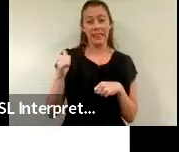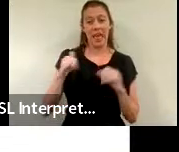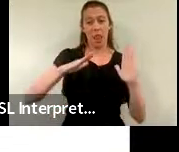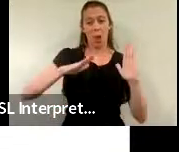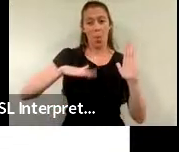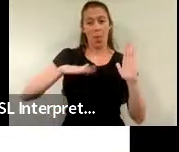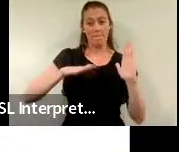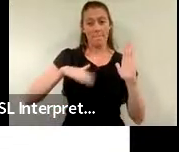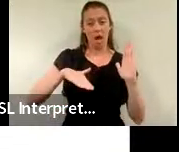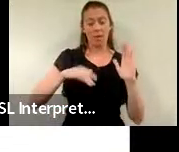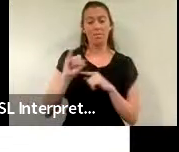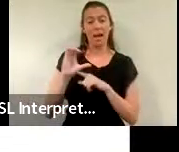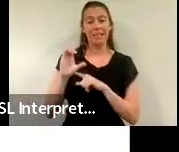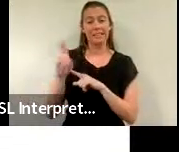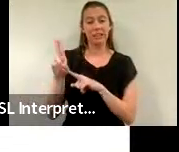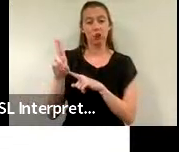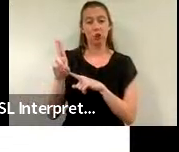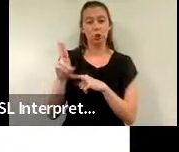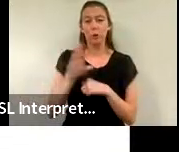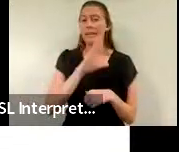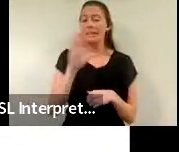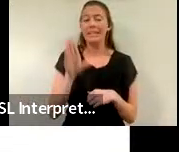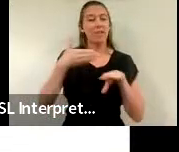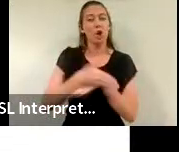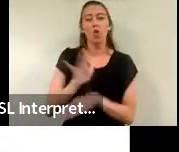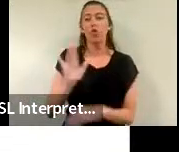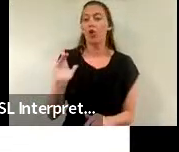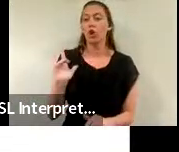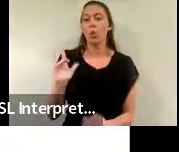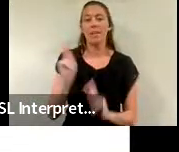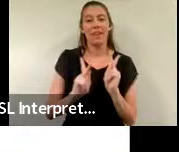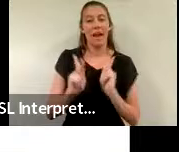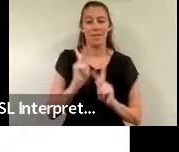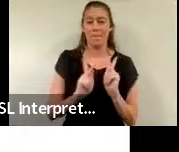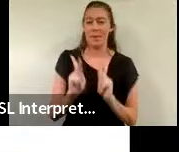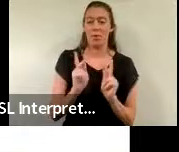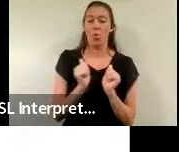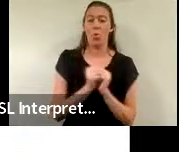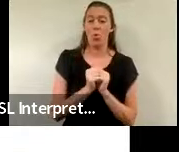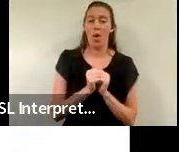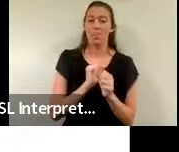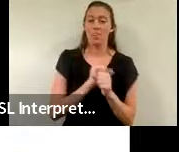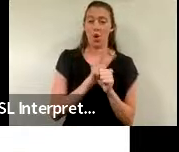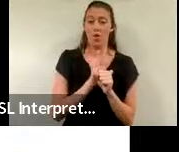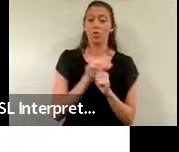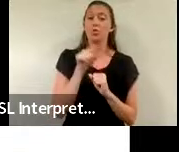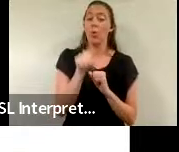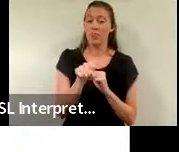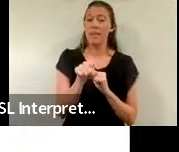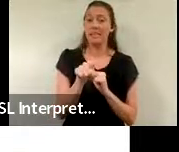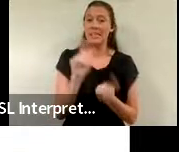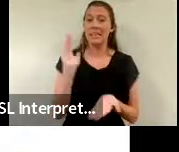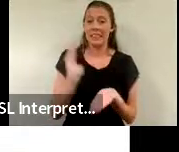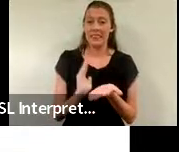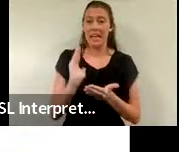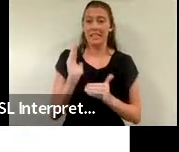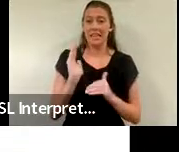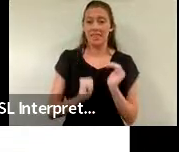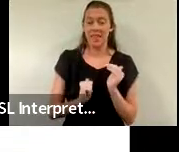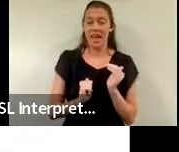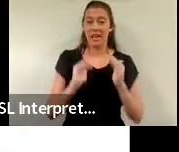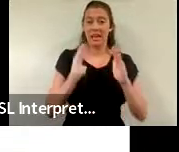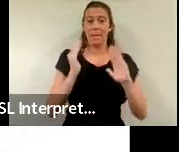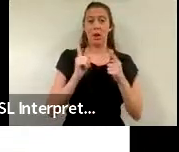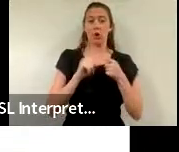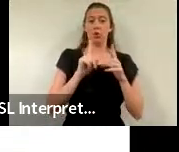exceeded 25 people in the ICU at any given time. So this is a lot lower than we saw during prior waves. That's good news, although of